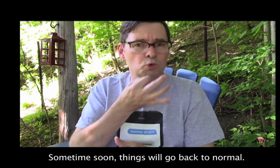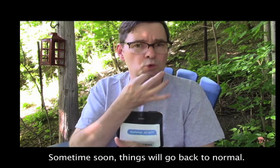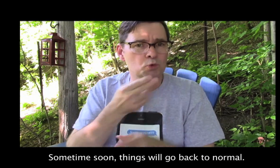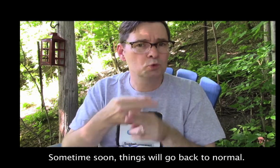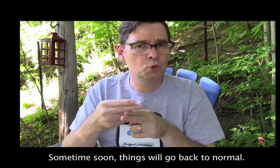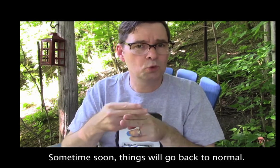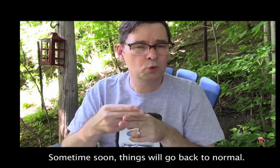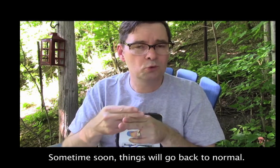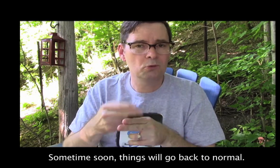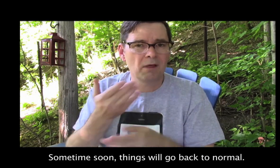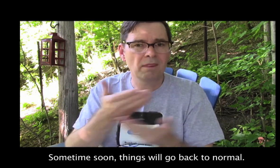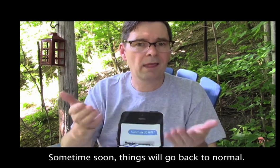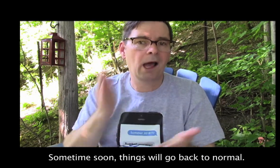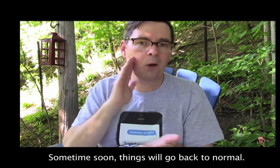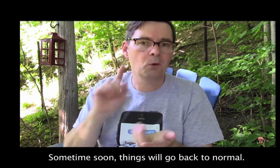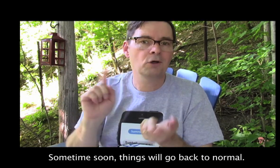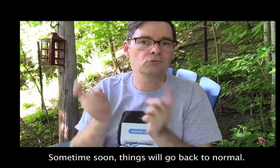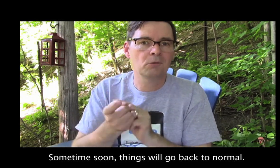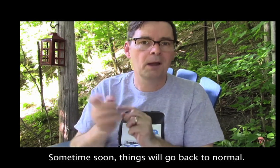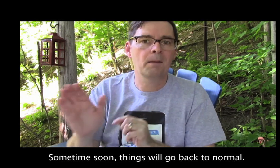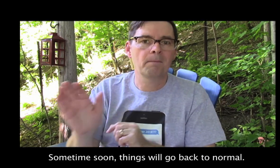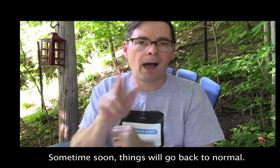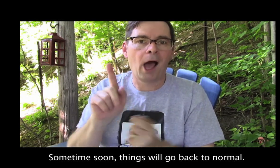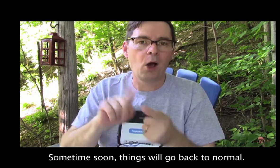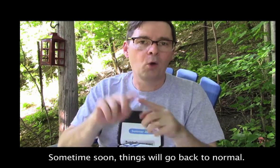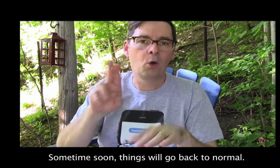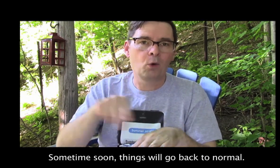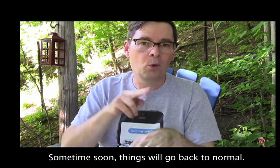Sometime soon, things will go back to normal.